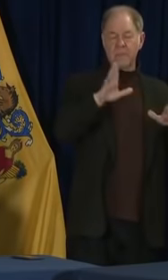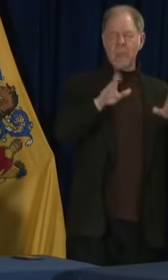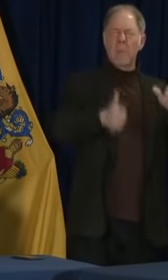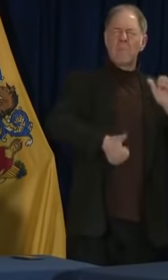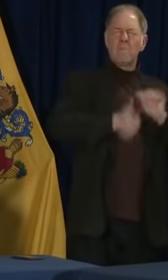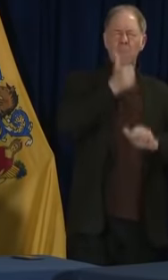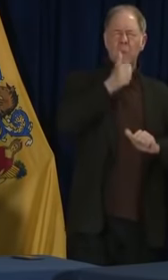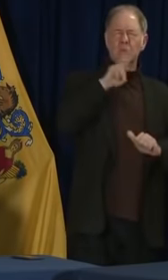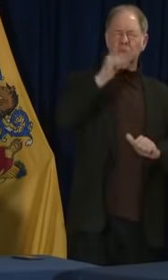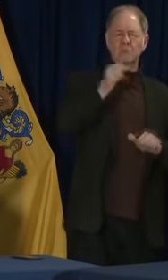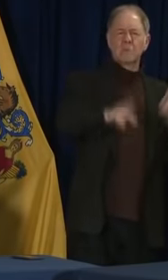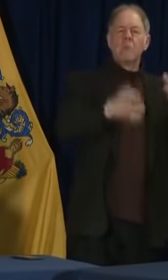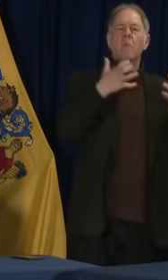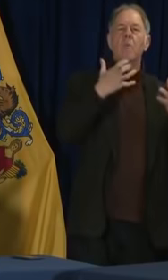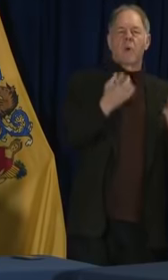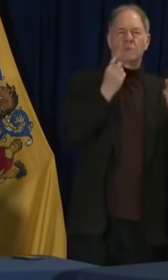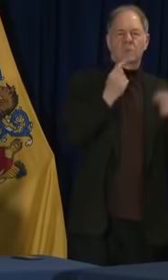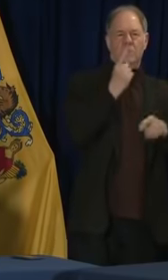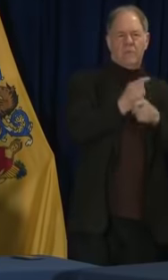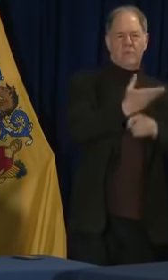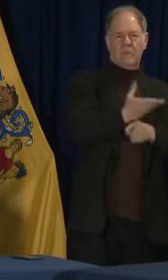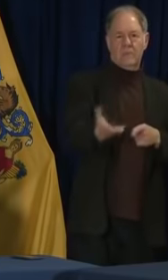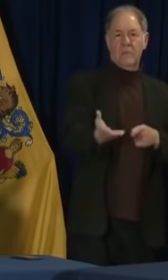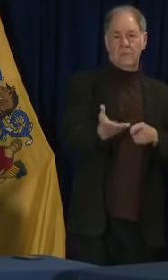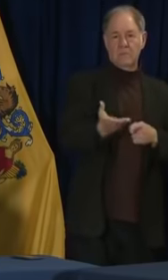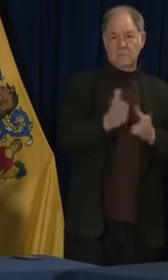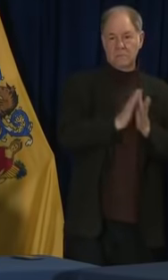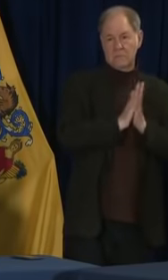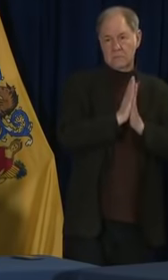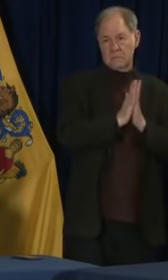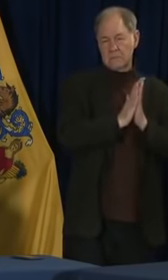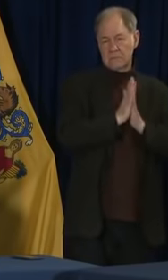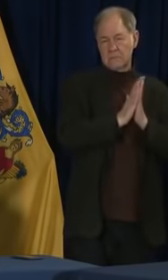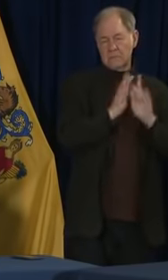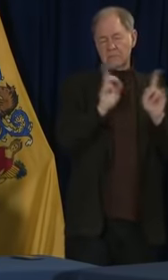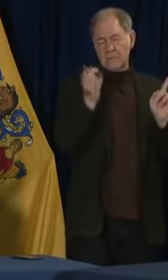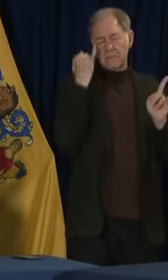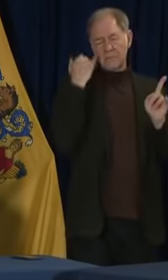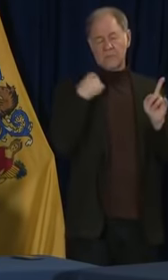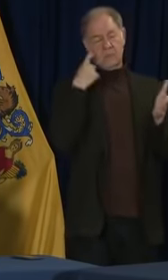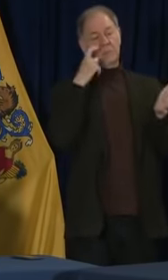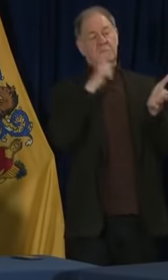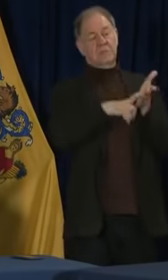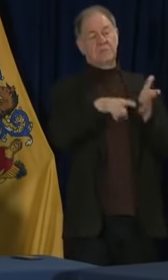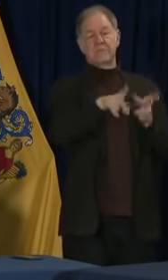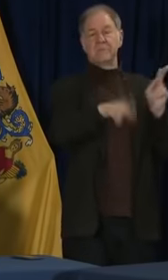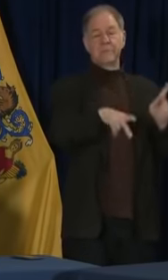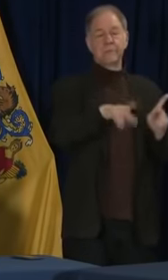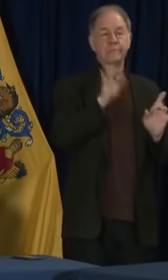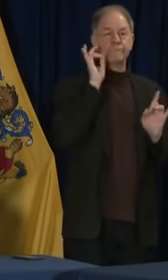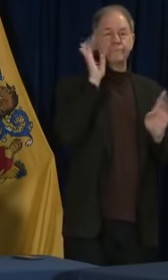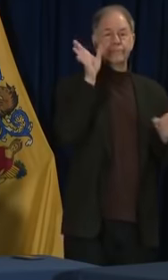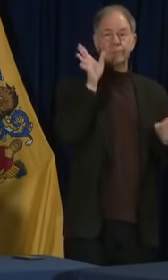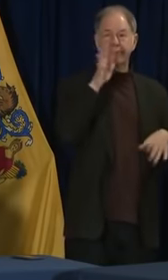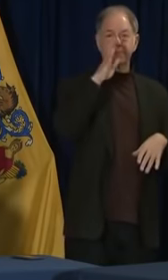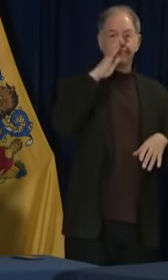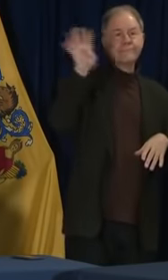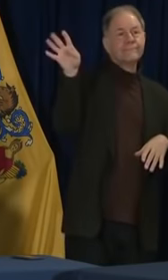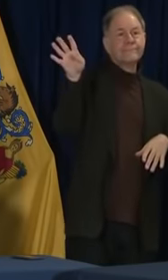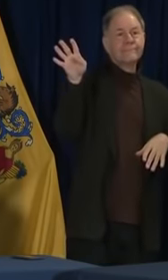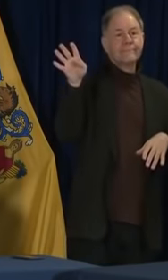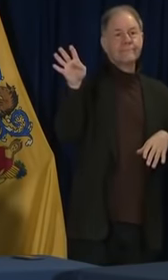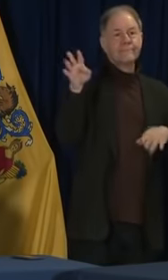fact, want to do the right thing. But if we see that there's willful disregard for what we